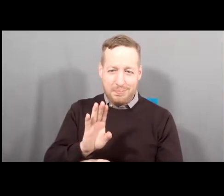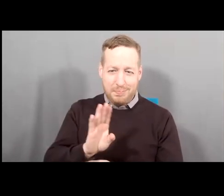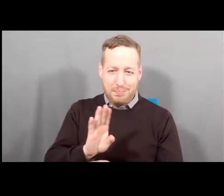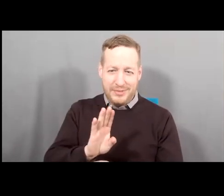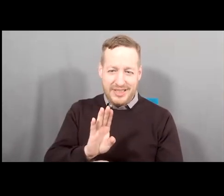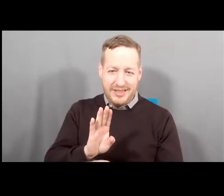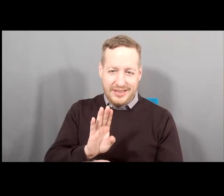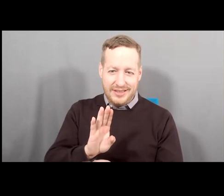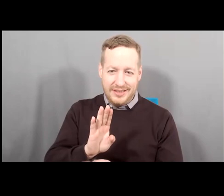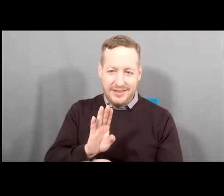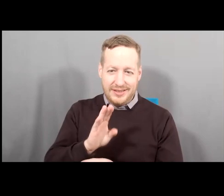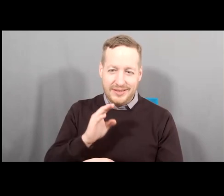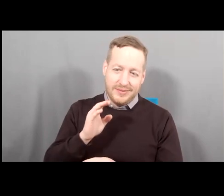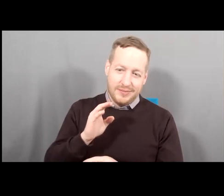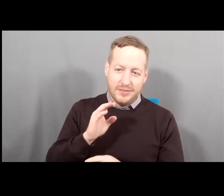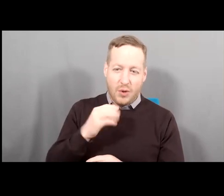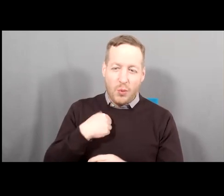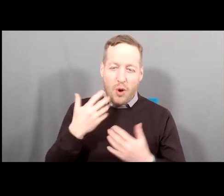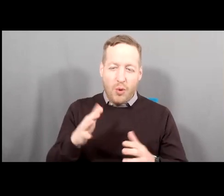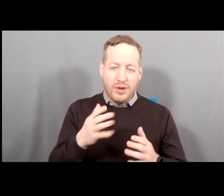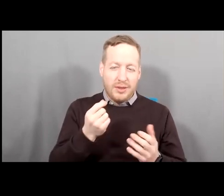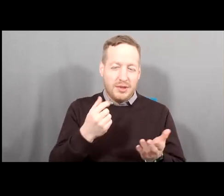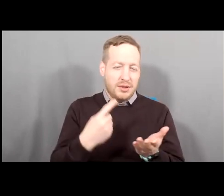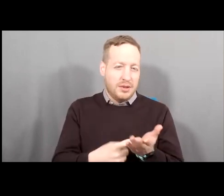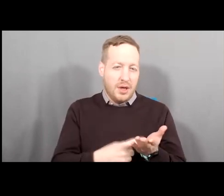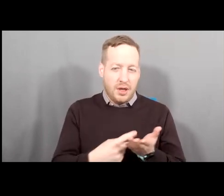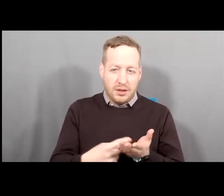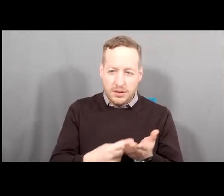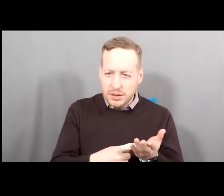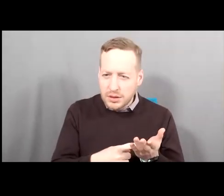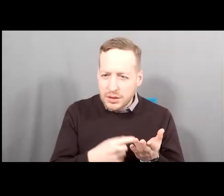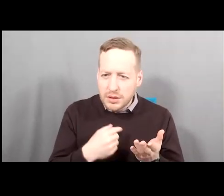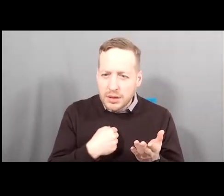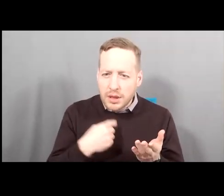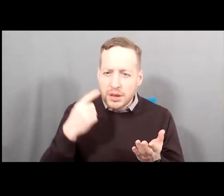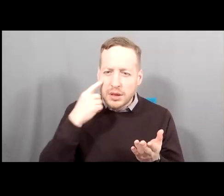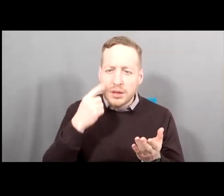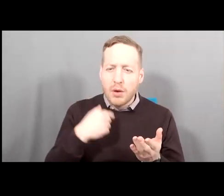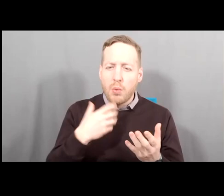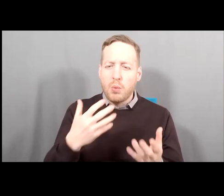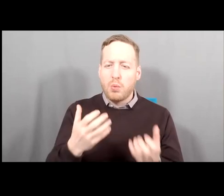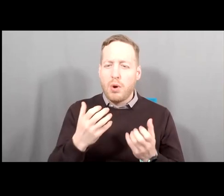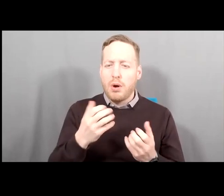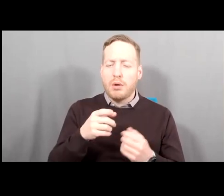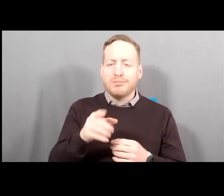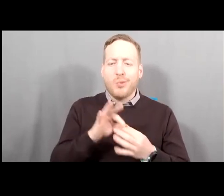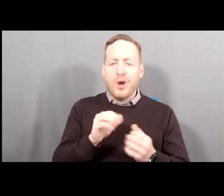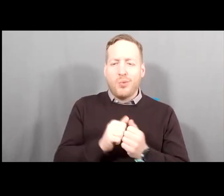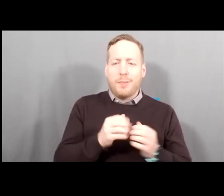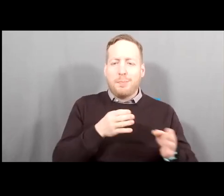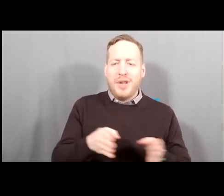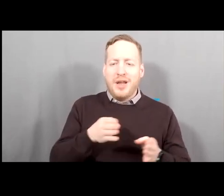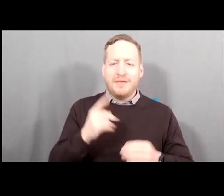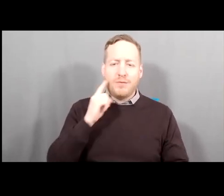I think, if I'm seeing B, we actually have discussed that some, if I'm looking at the